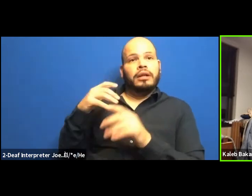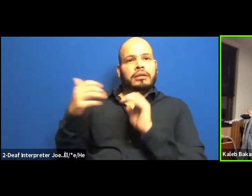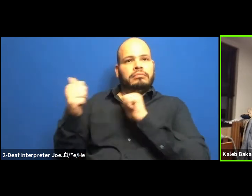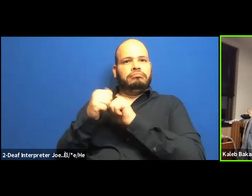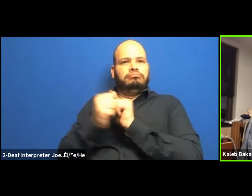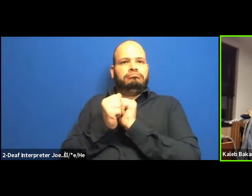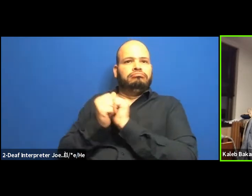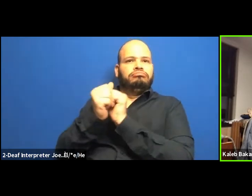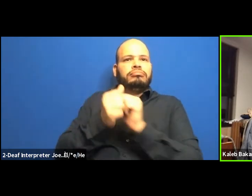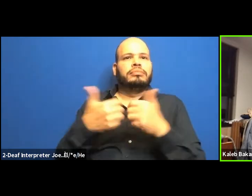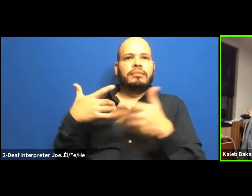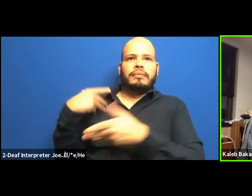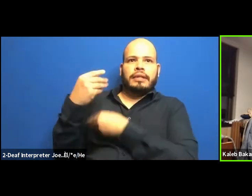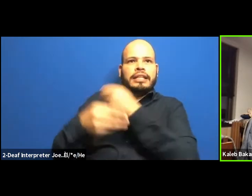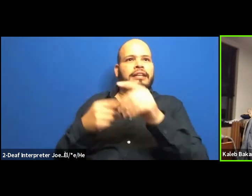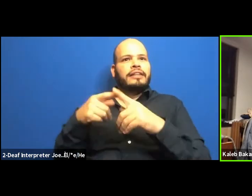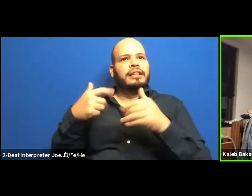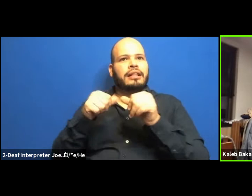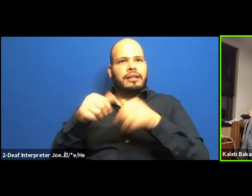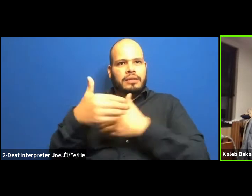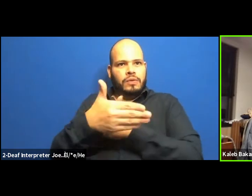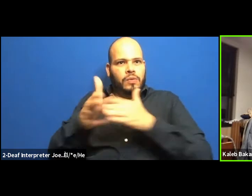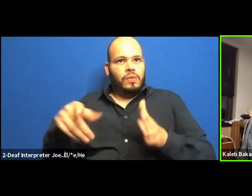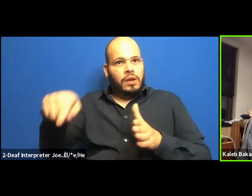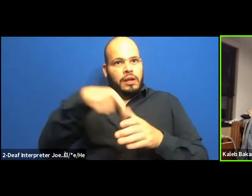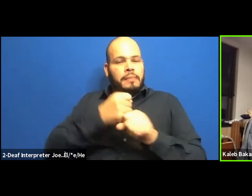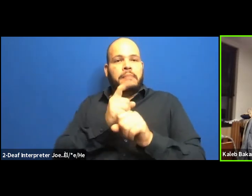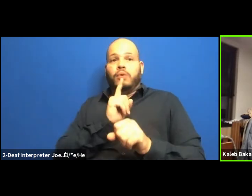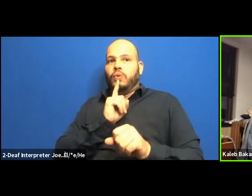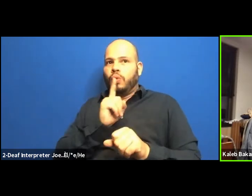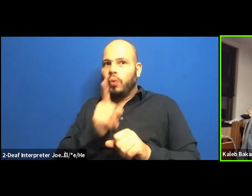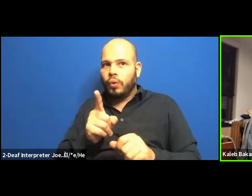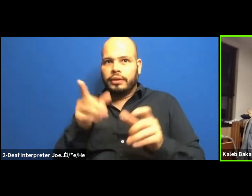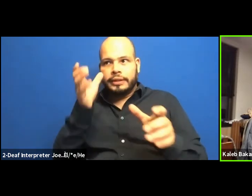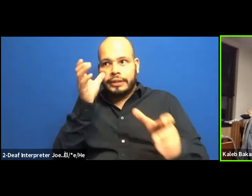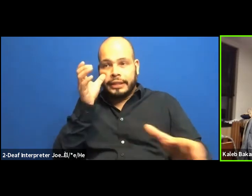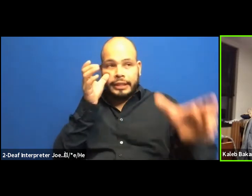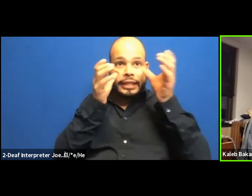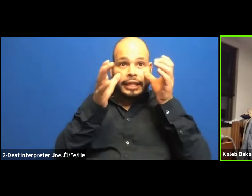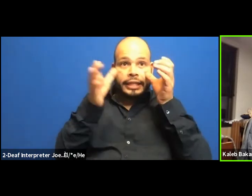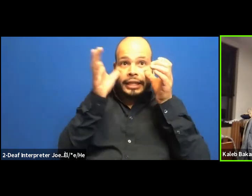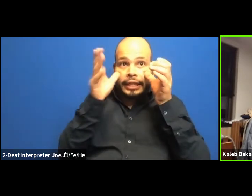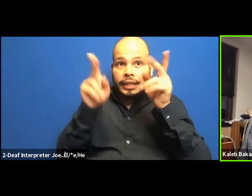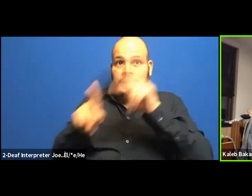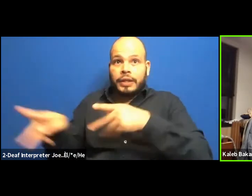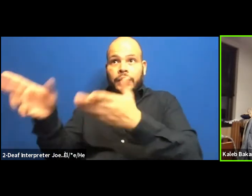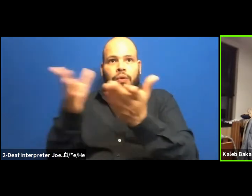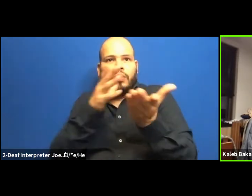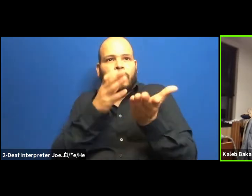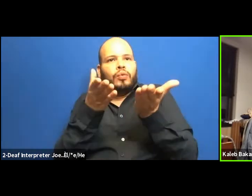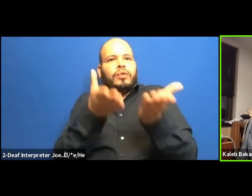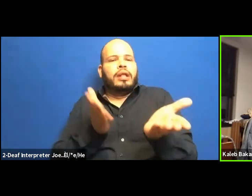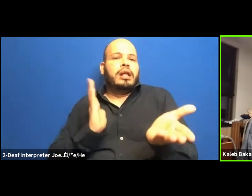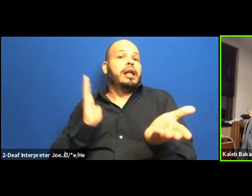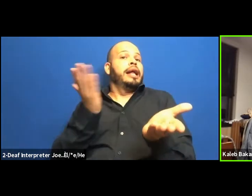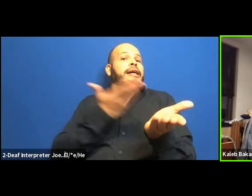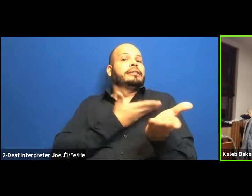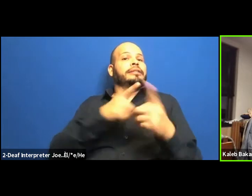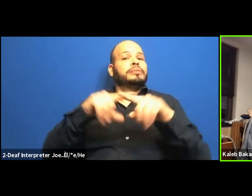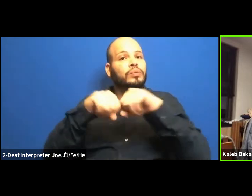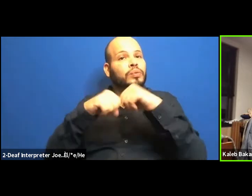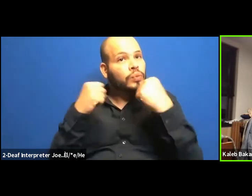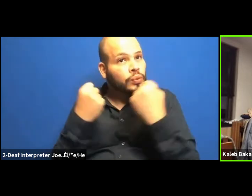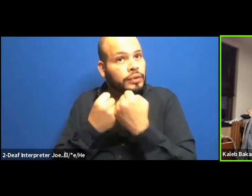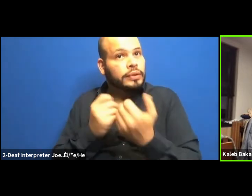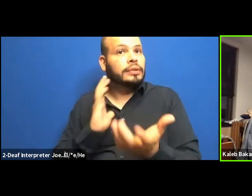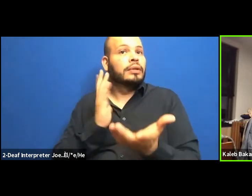always thinking about what can I do? What skills do I bring to this movement? Not just the theoretical, not just the communications